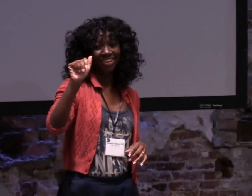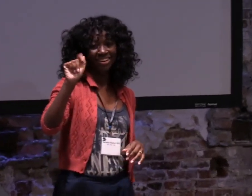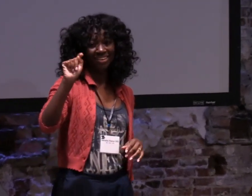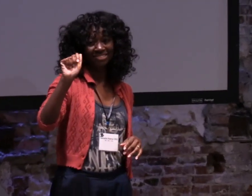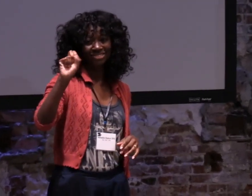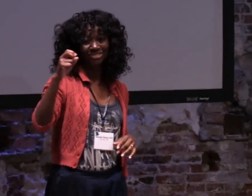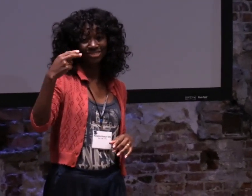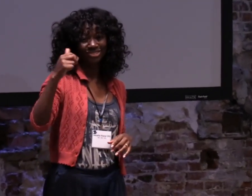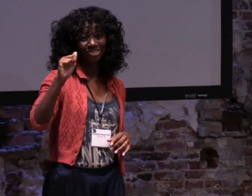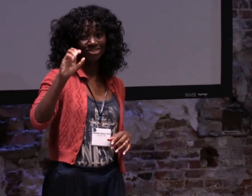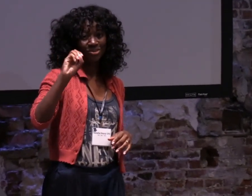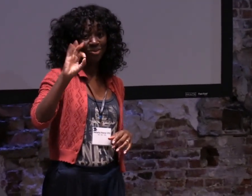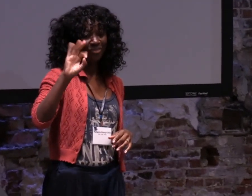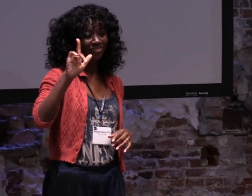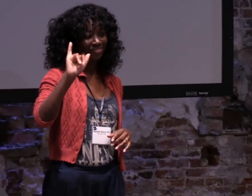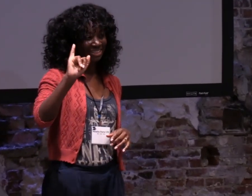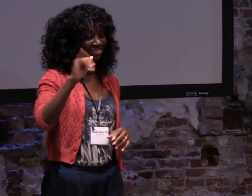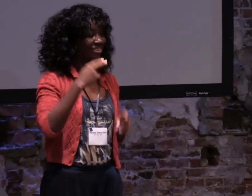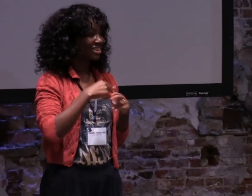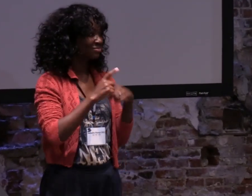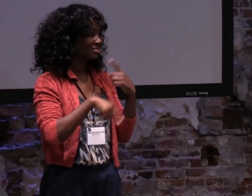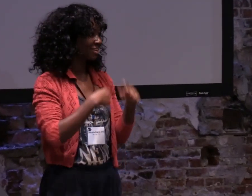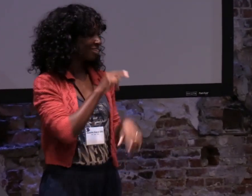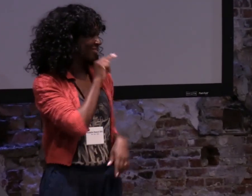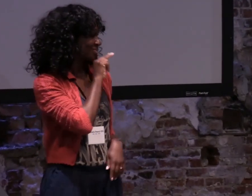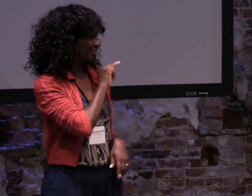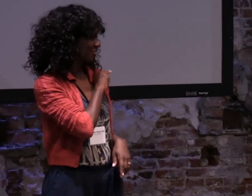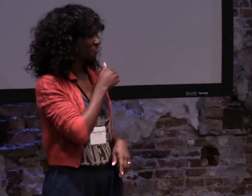Hello, everyone. My name is Natasha.